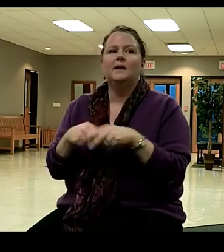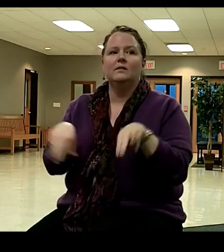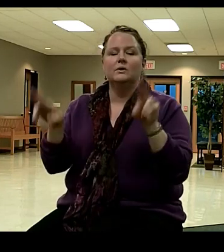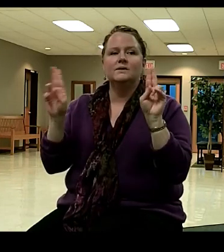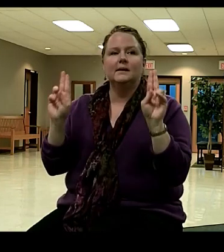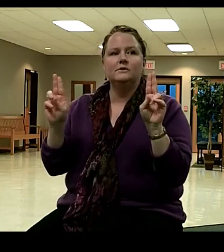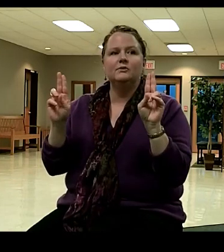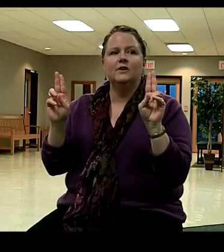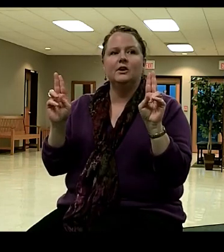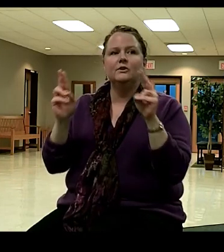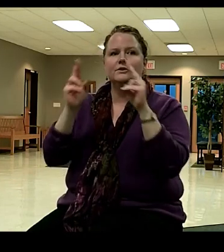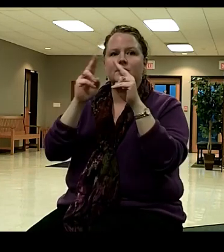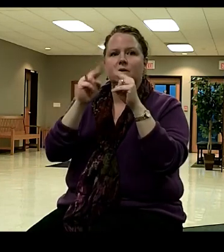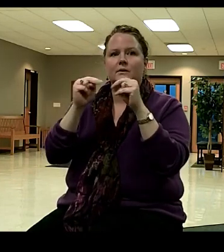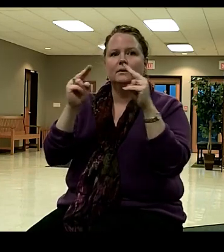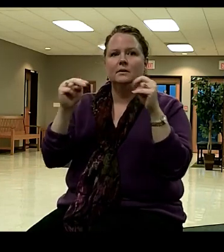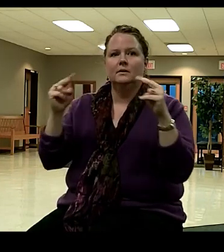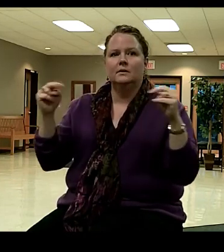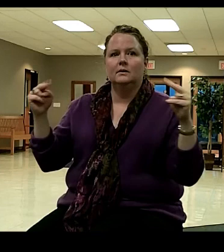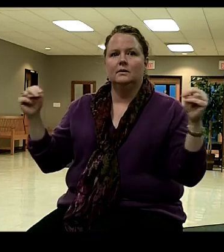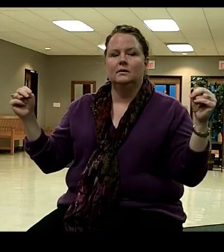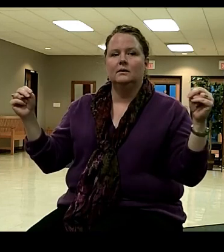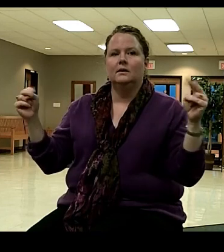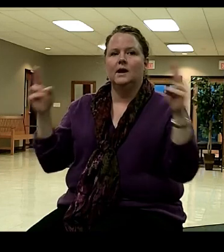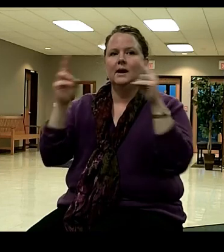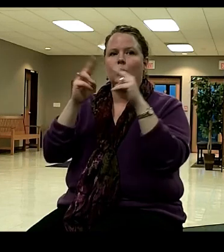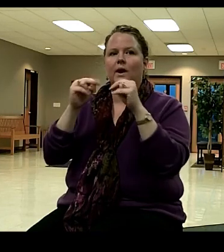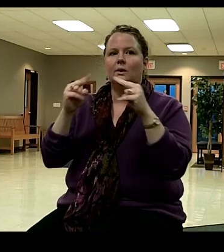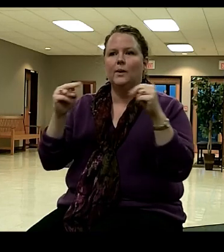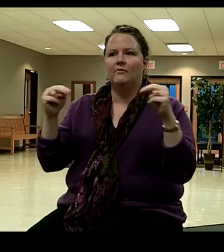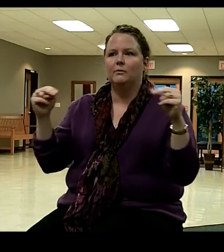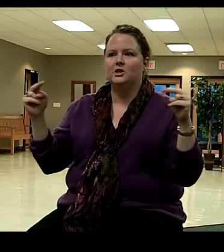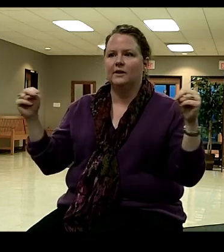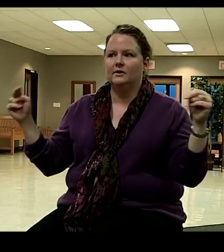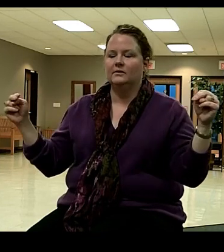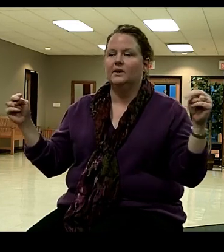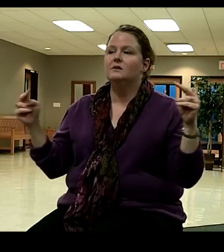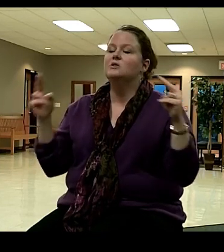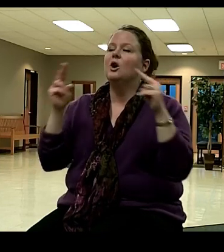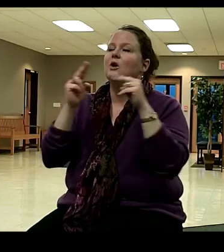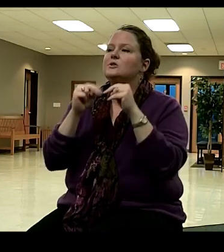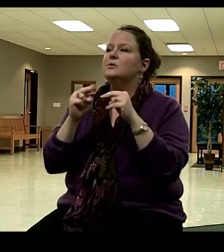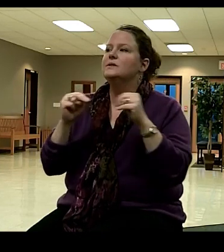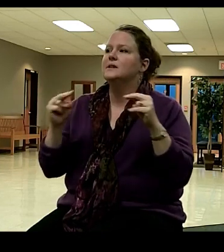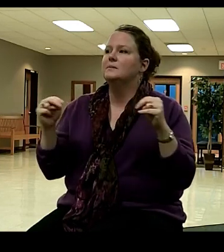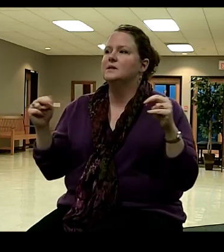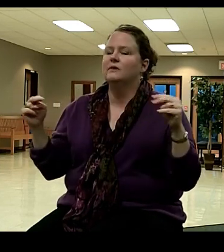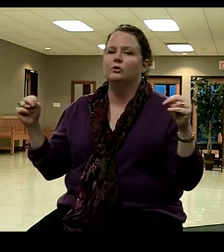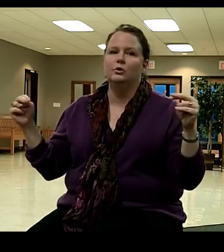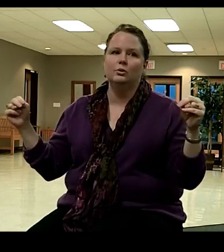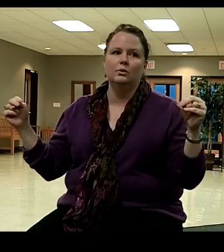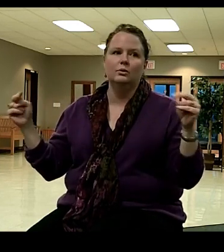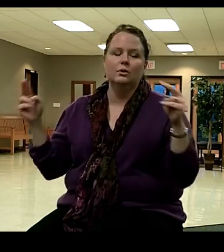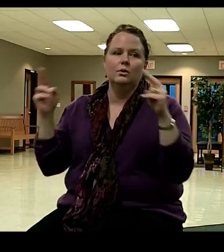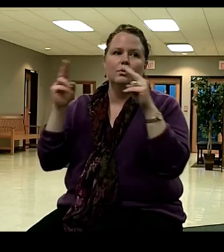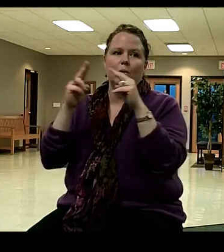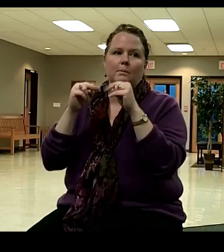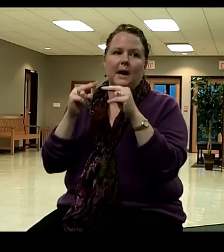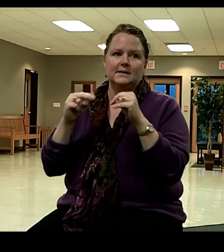Bacon. Those same two fingers, they kind of wiggle away from each other. It is also the same sign for noodle or